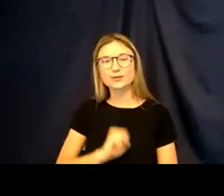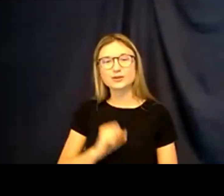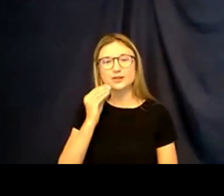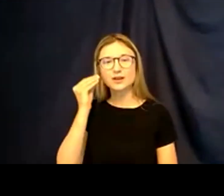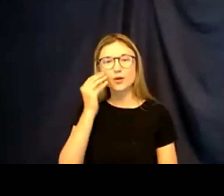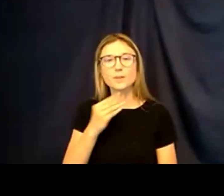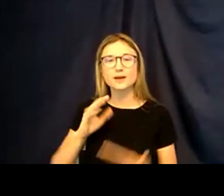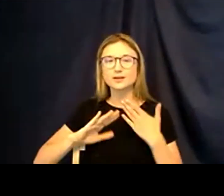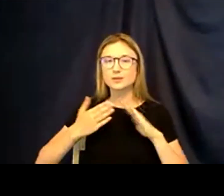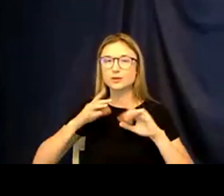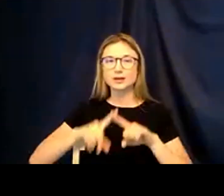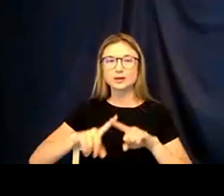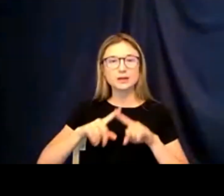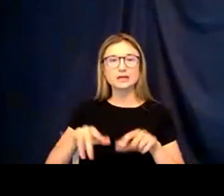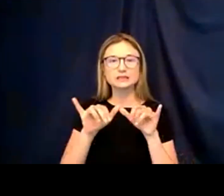systems.